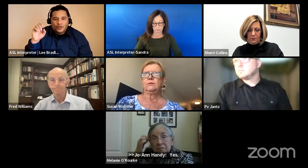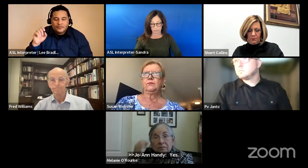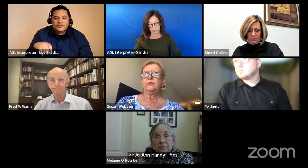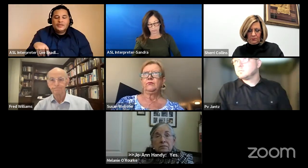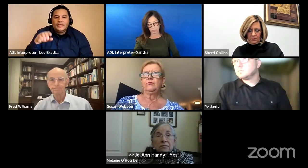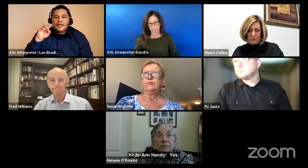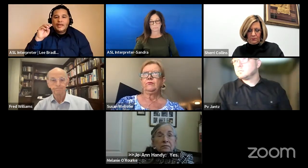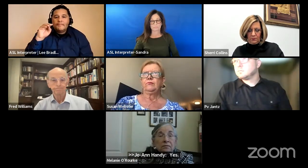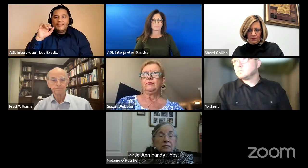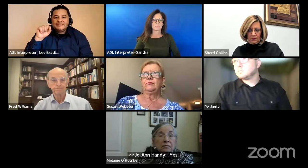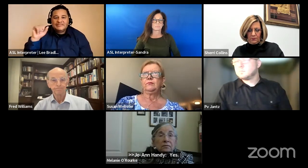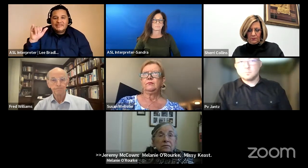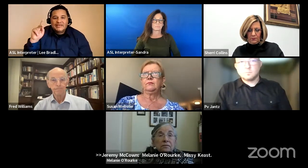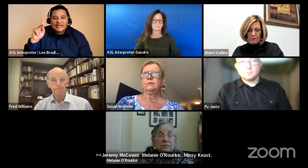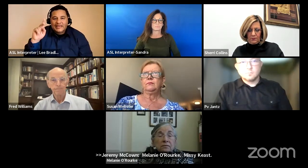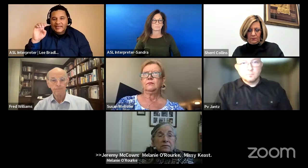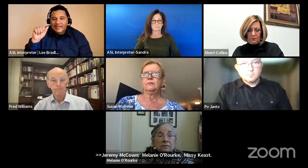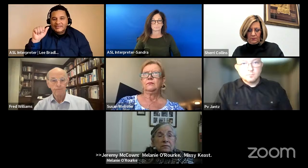Missy Keast,